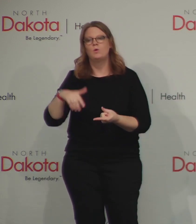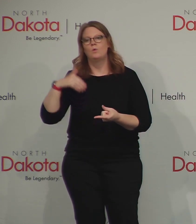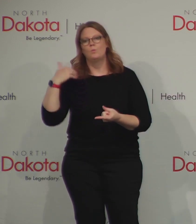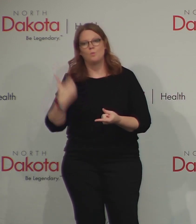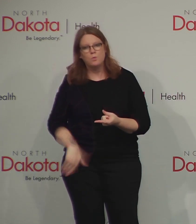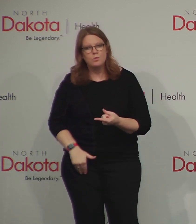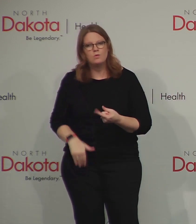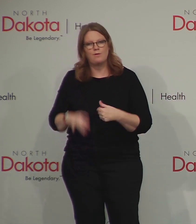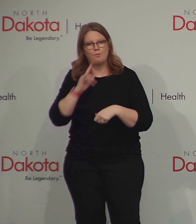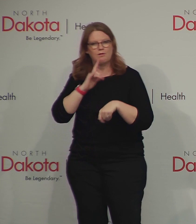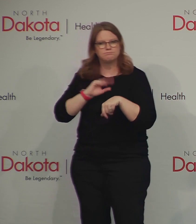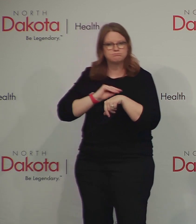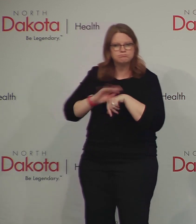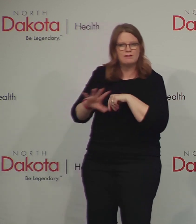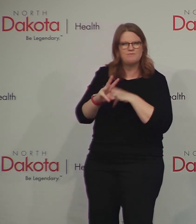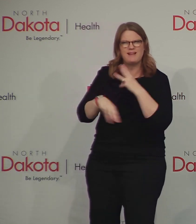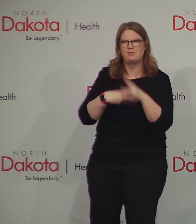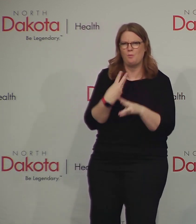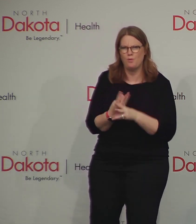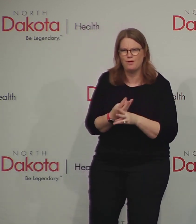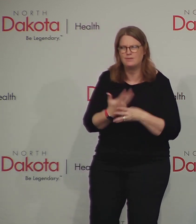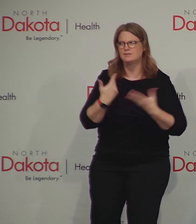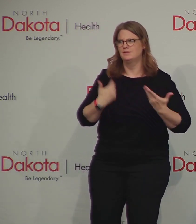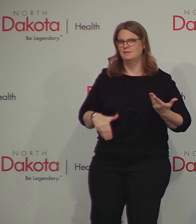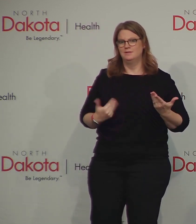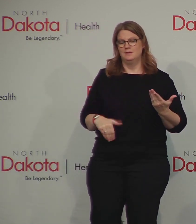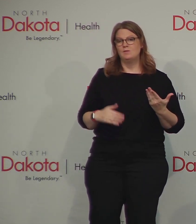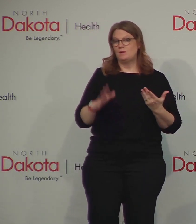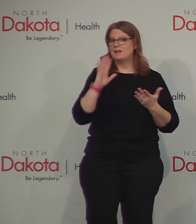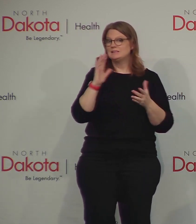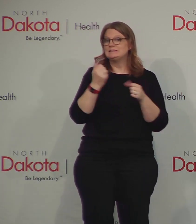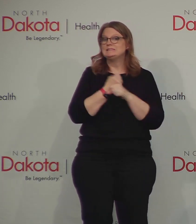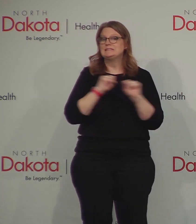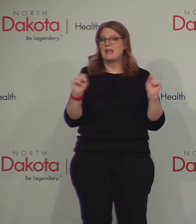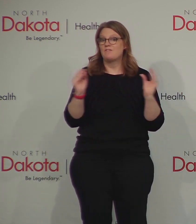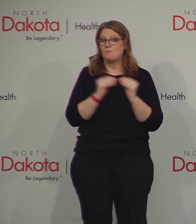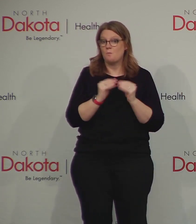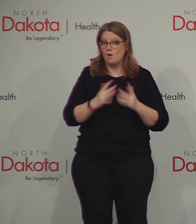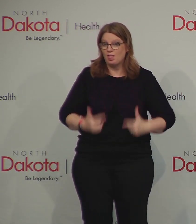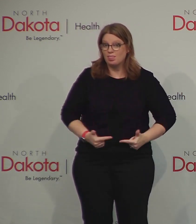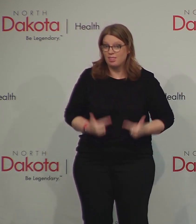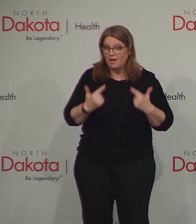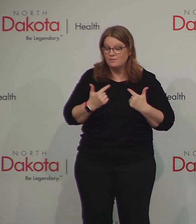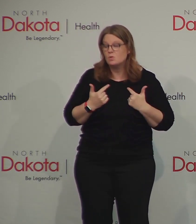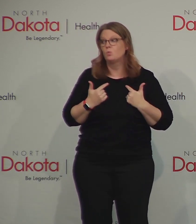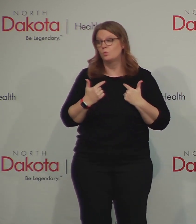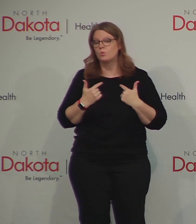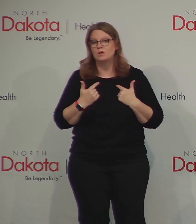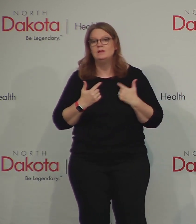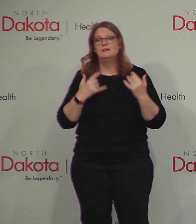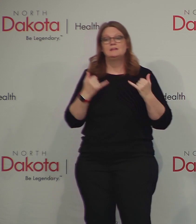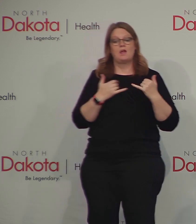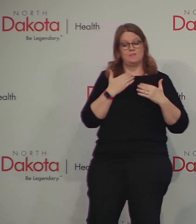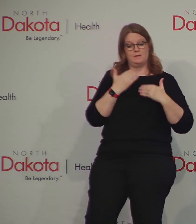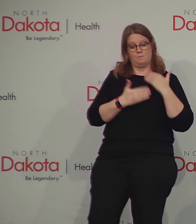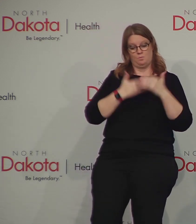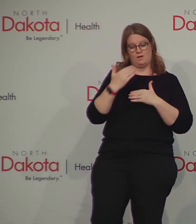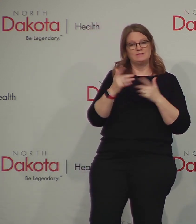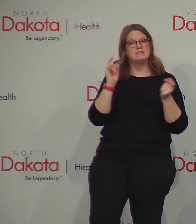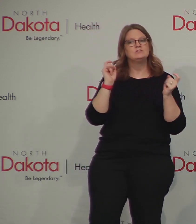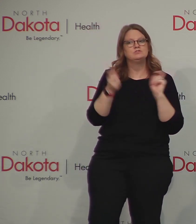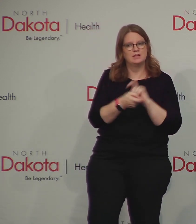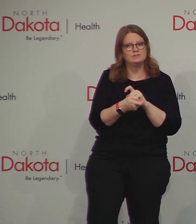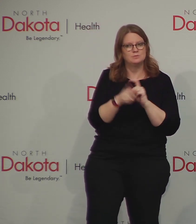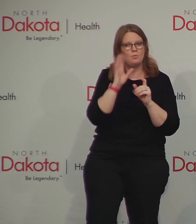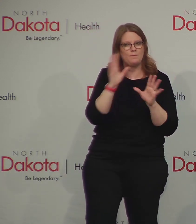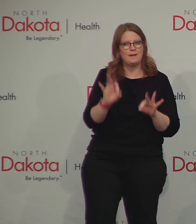world because that truly will be life-saving. So I think that some of the process changes are going to be as important in the